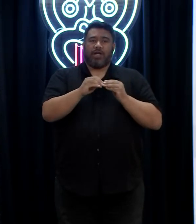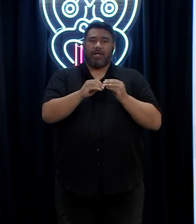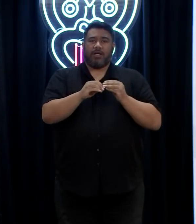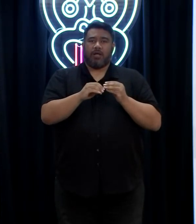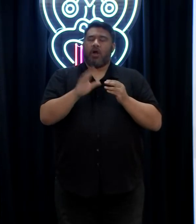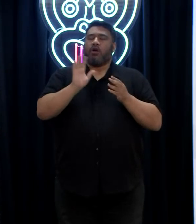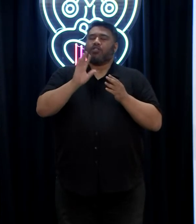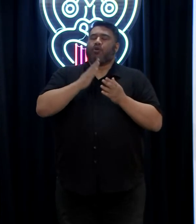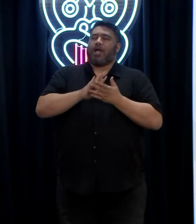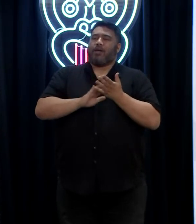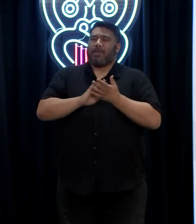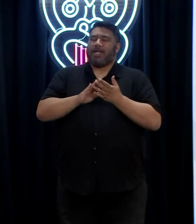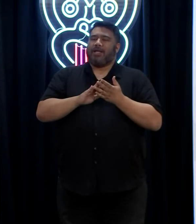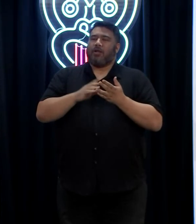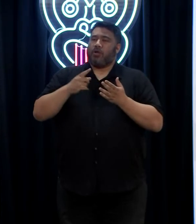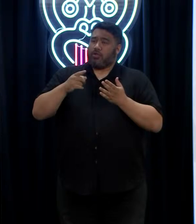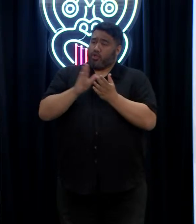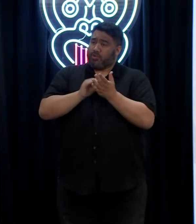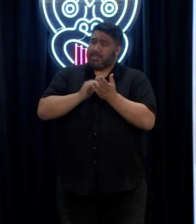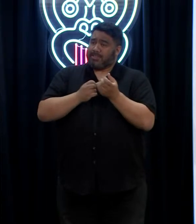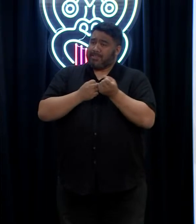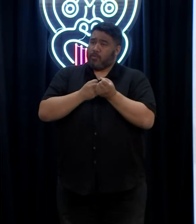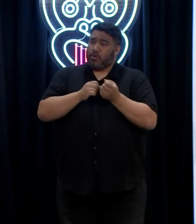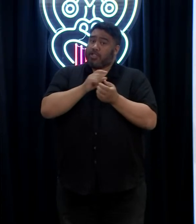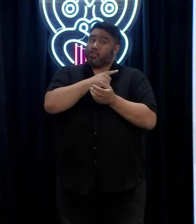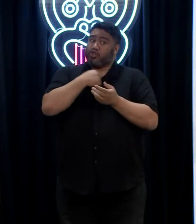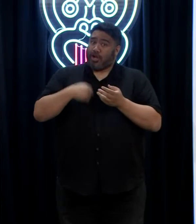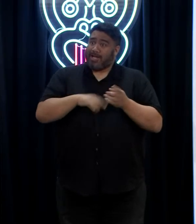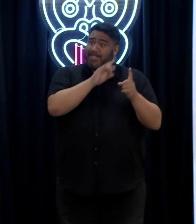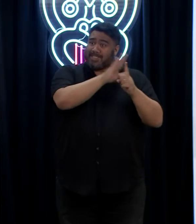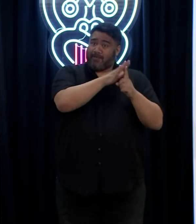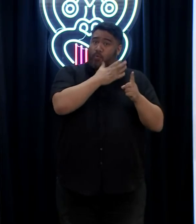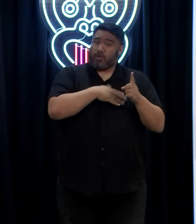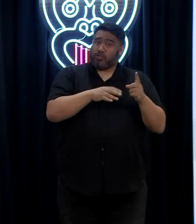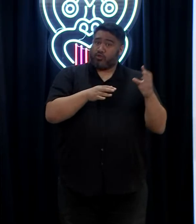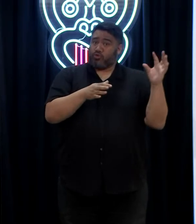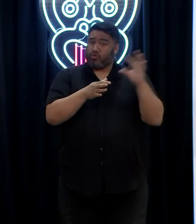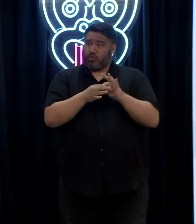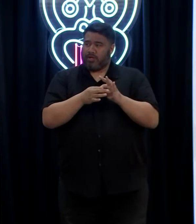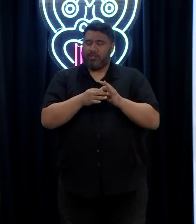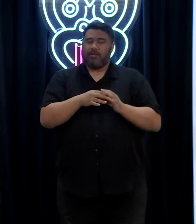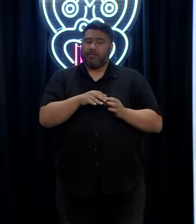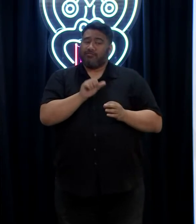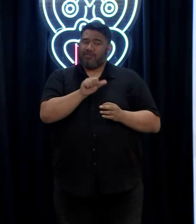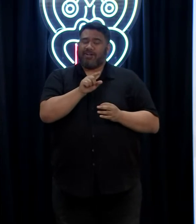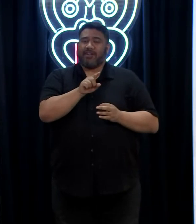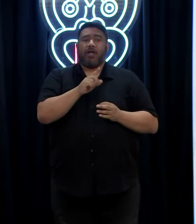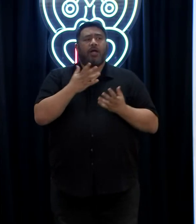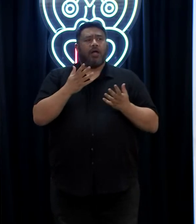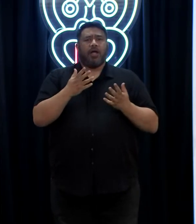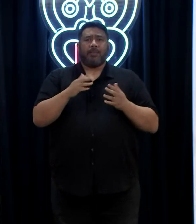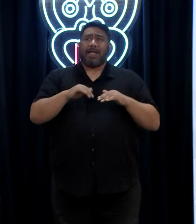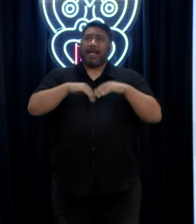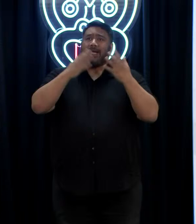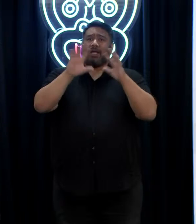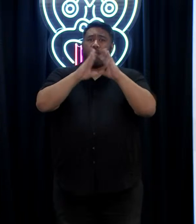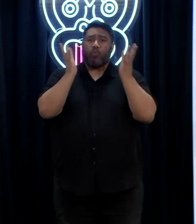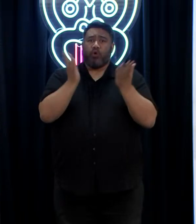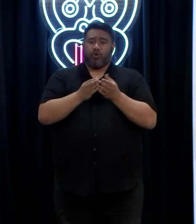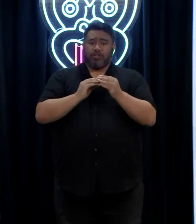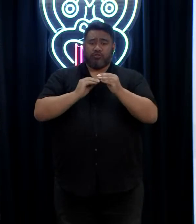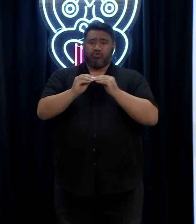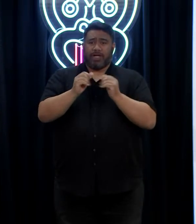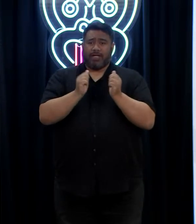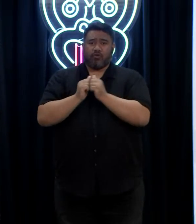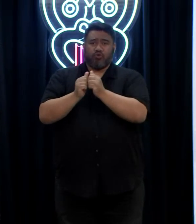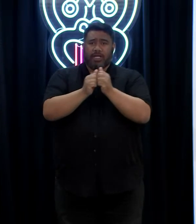Yeah, look, I mean, we welcome any countries wanting to join in a high-functioning trade agreement, and